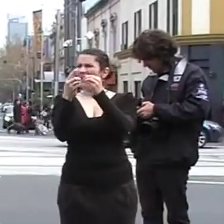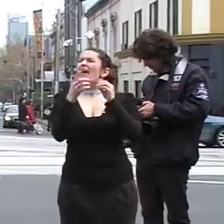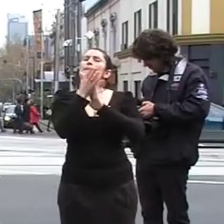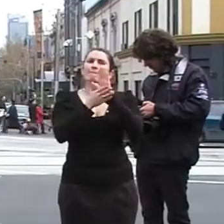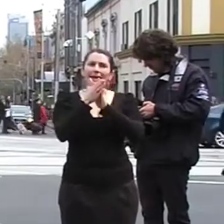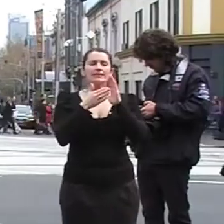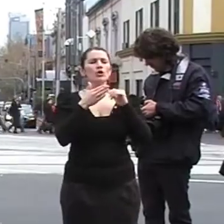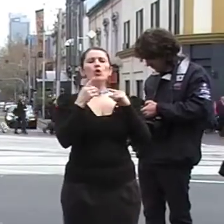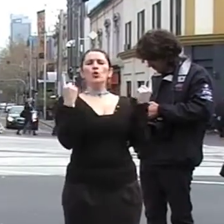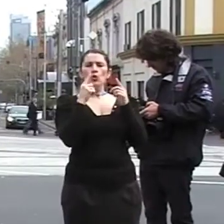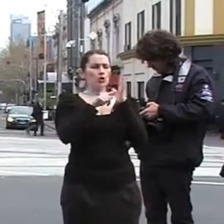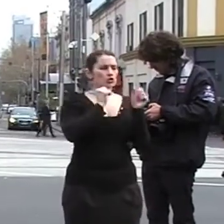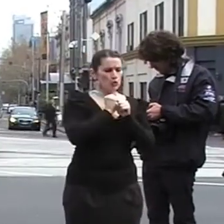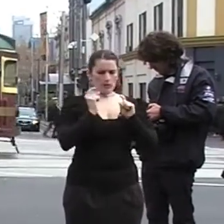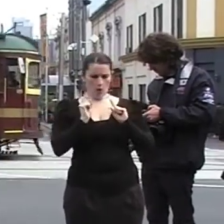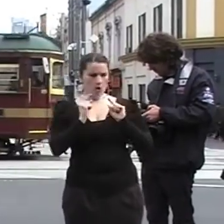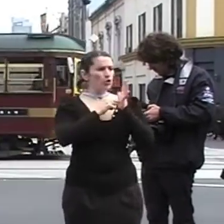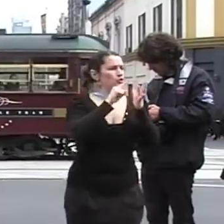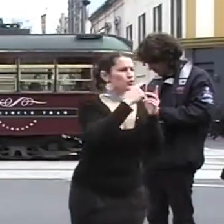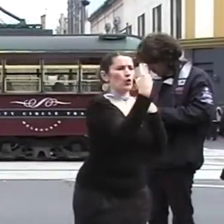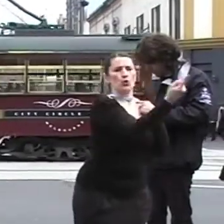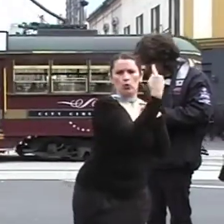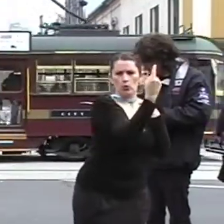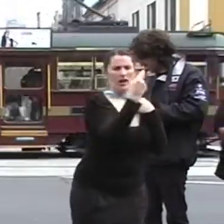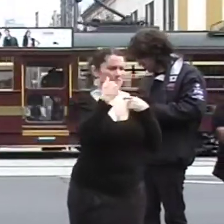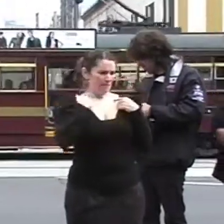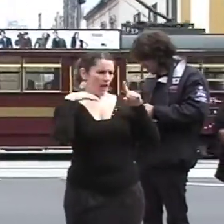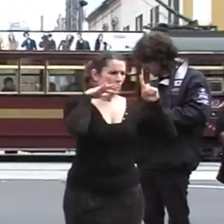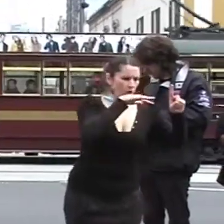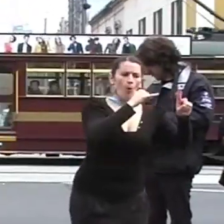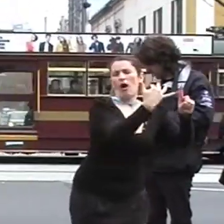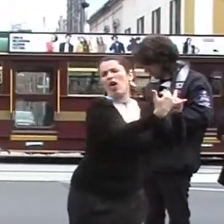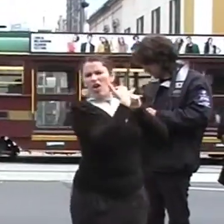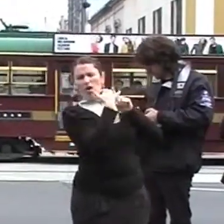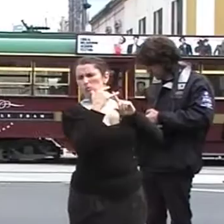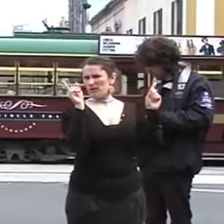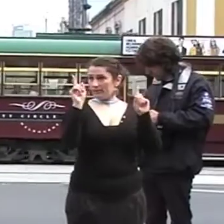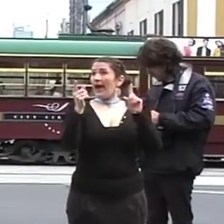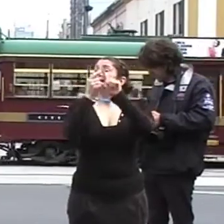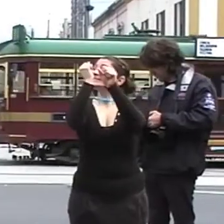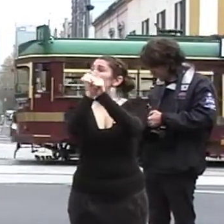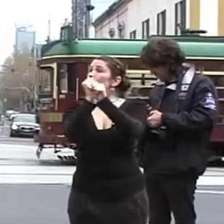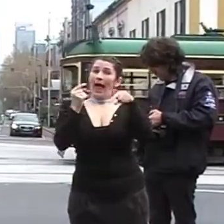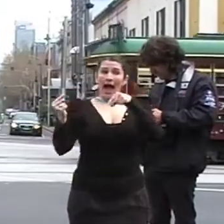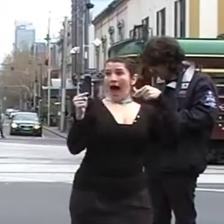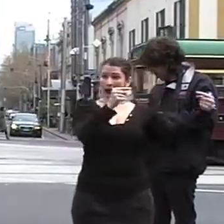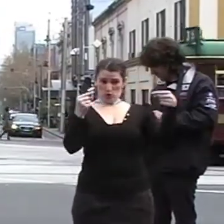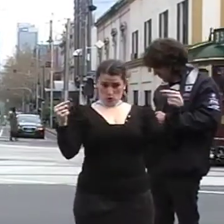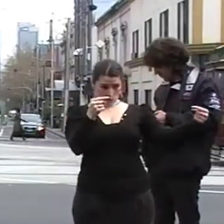doing the action to whom. It turns out that to argue is actually an agreement